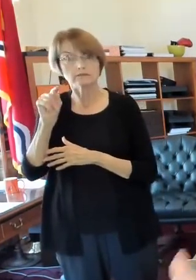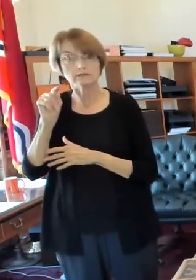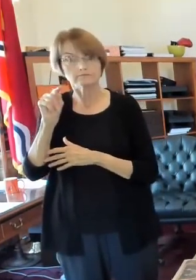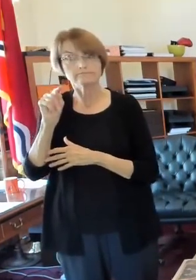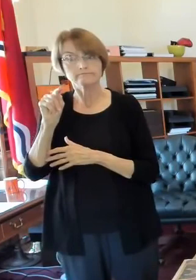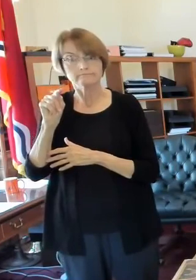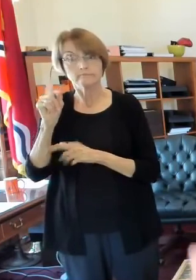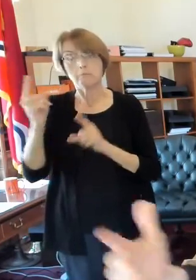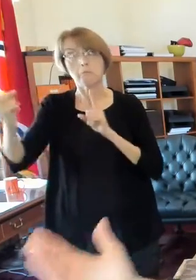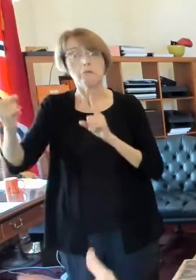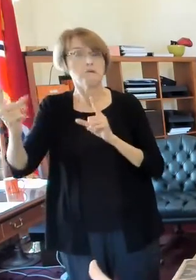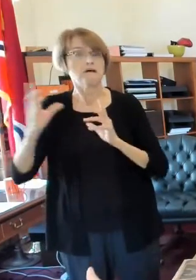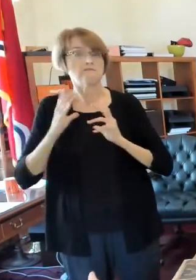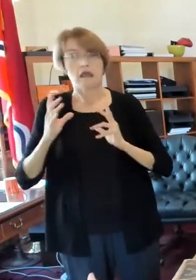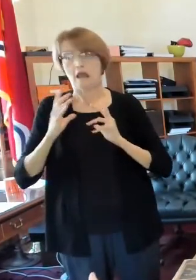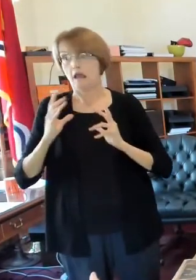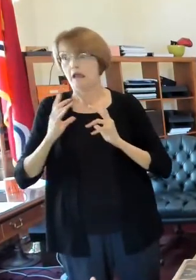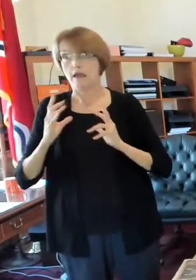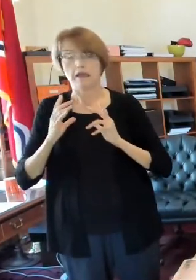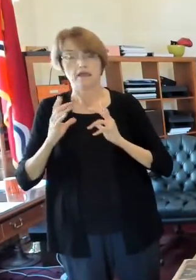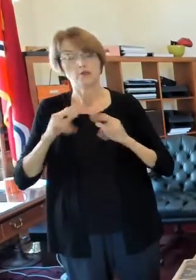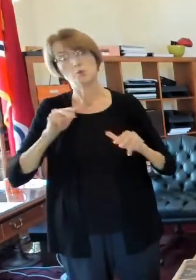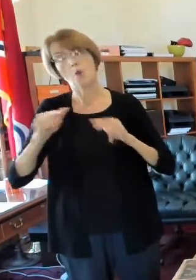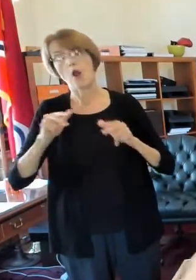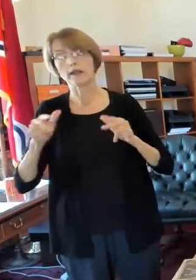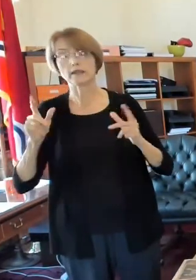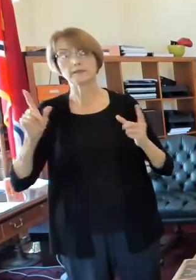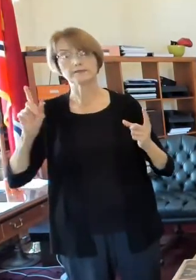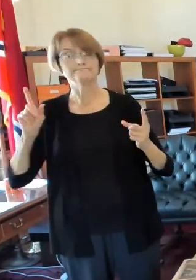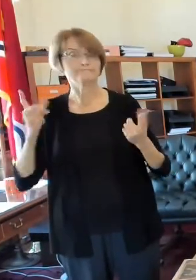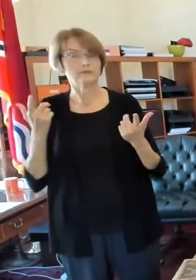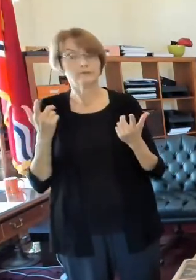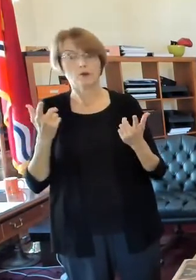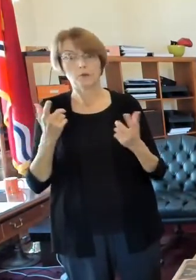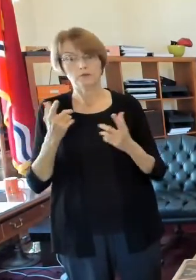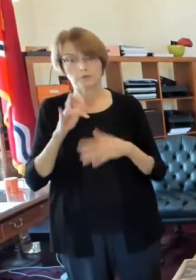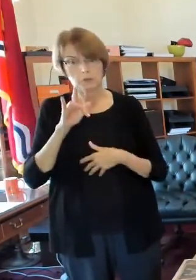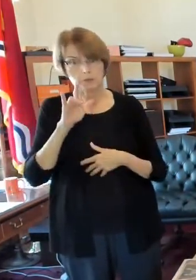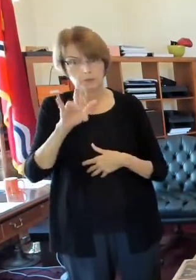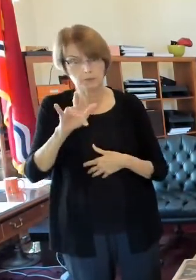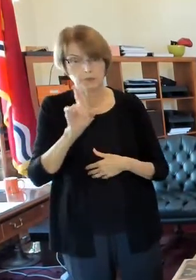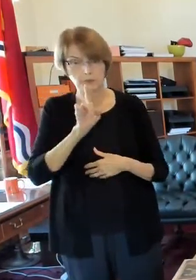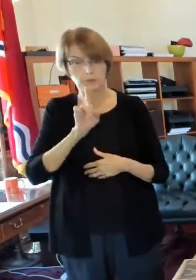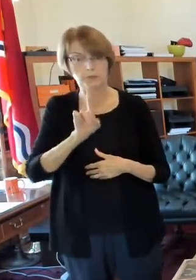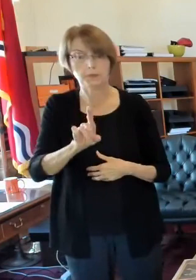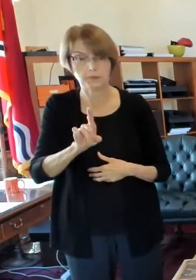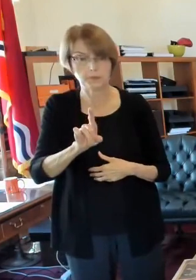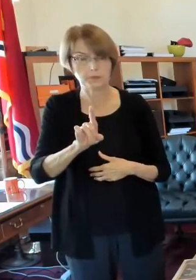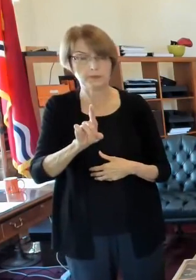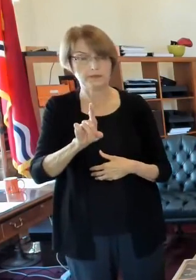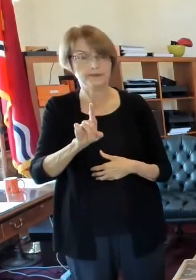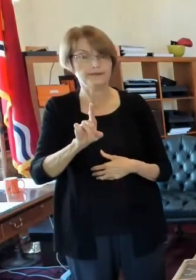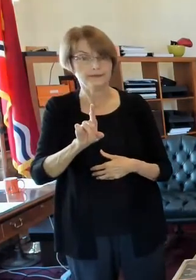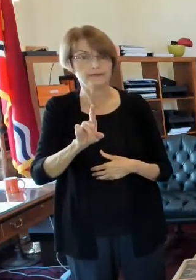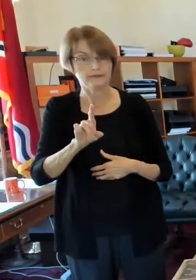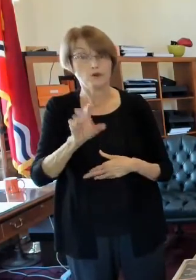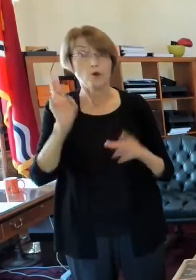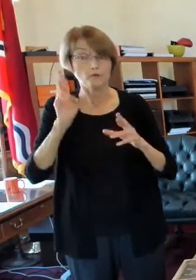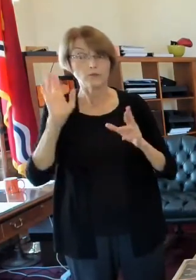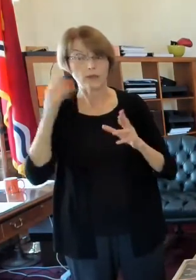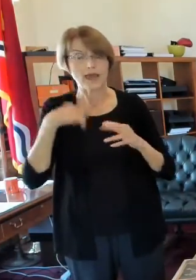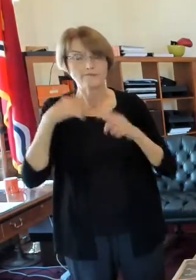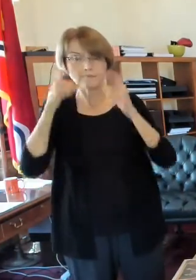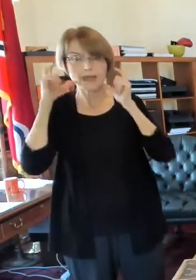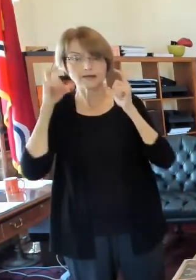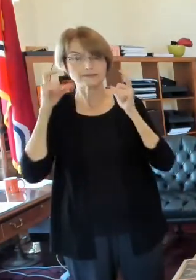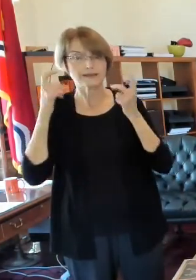sidewalk by yourself and there's nobody else there, hopefully you'll have your mask. I usually hang mine off my ear. I mean, it's like sort of a